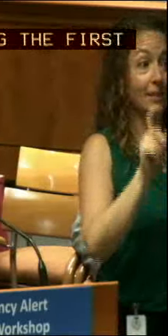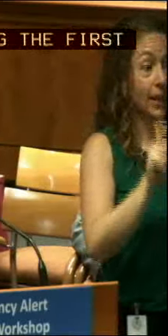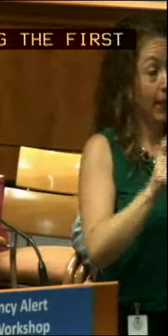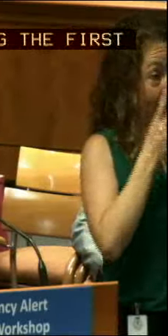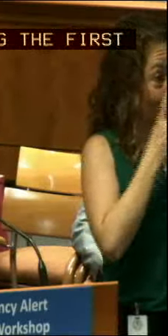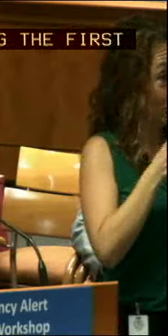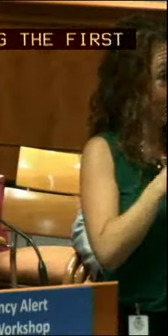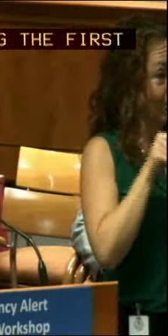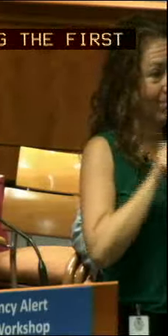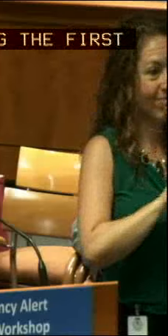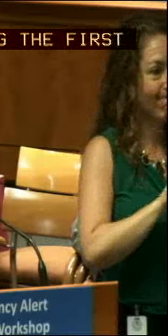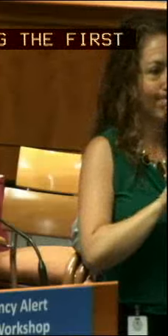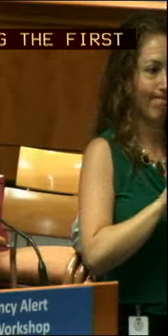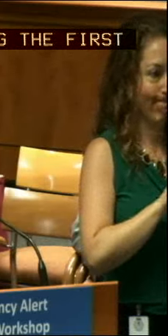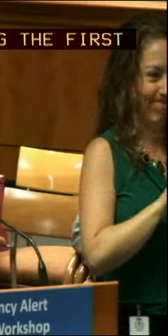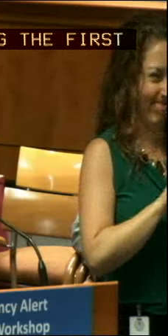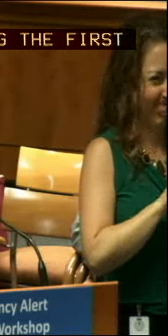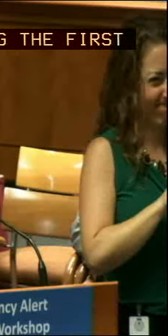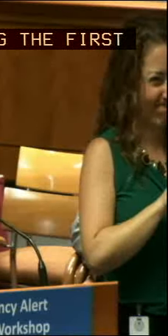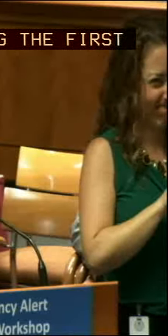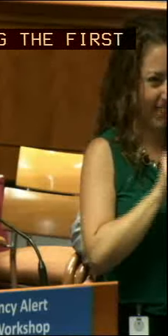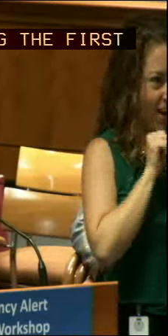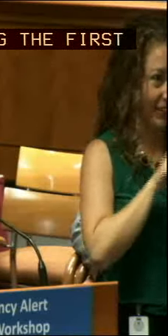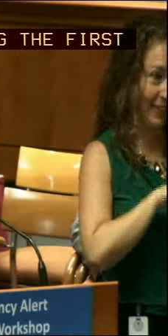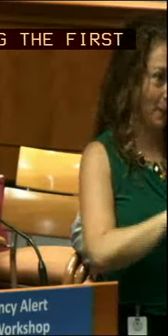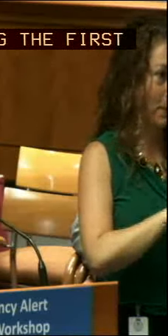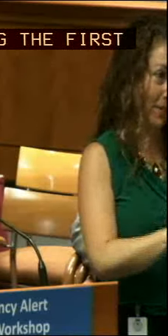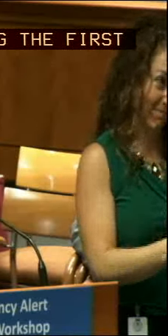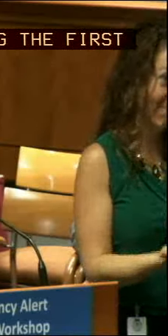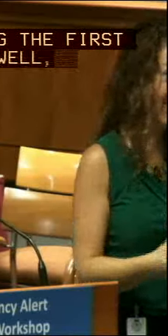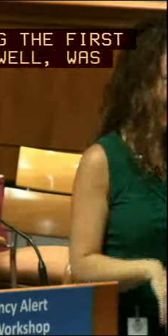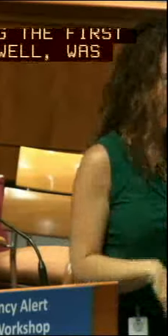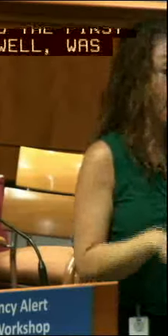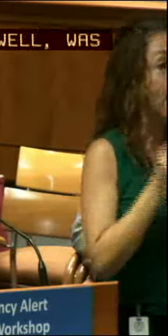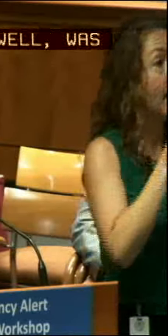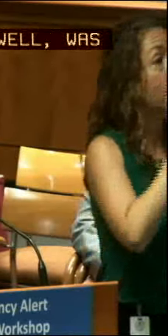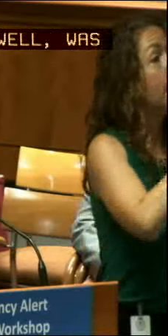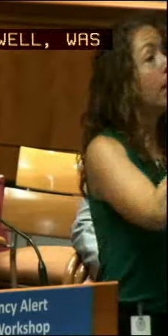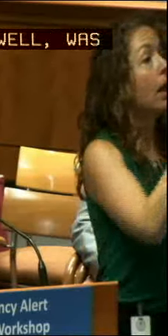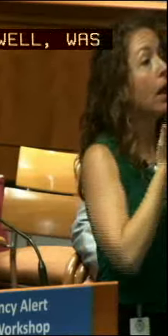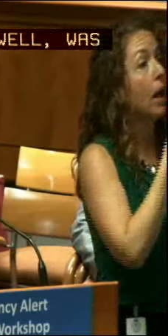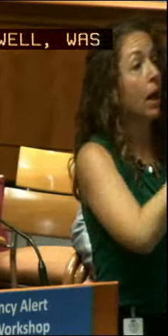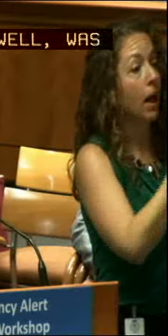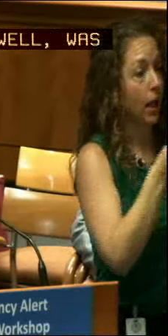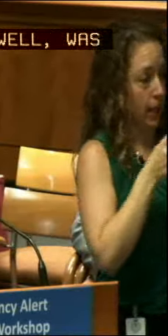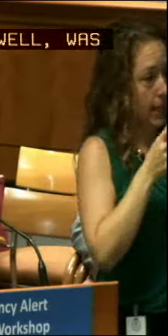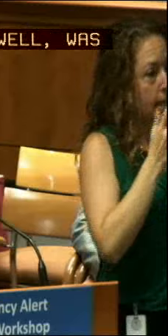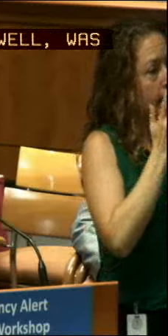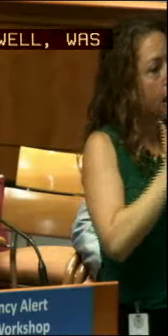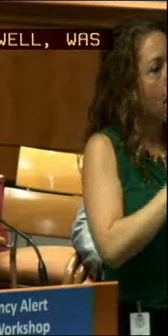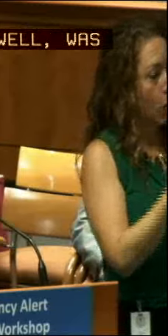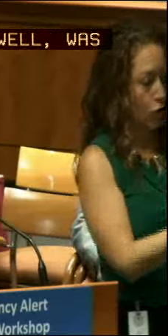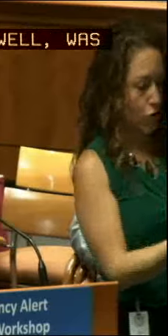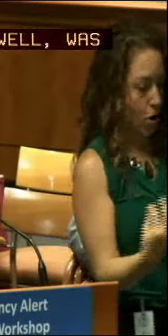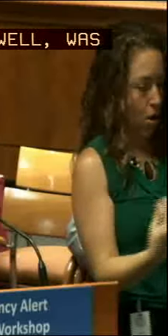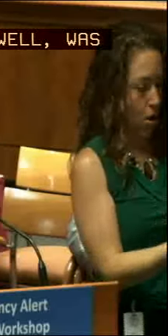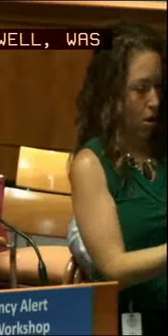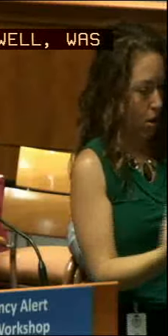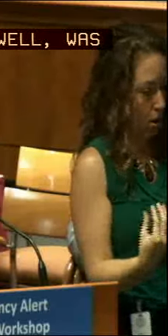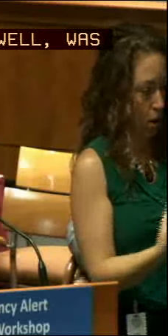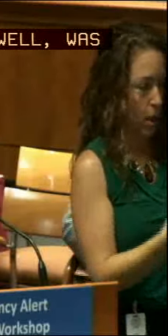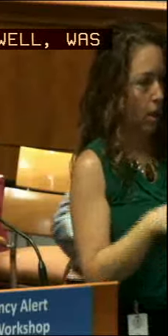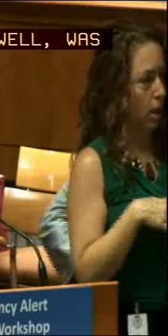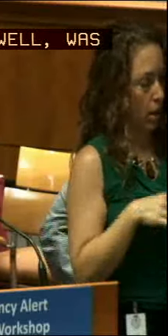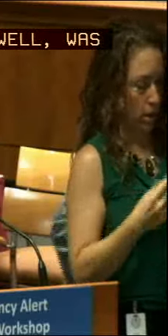not really accessible. People reported that the message in some of the video crawls